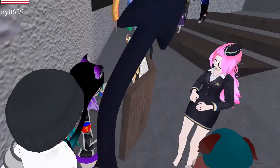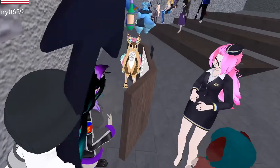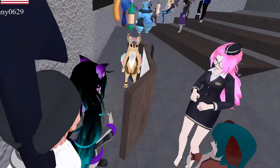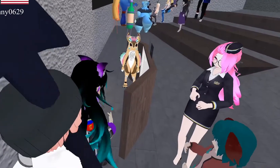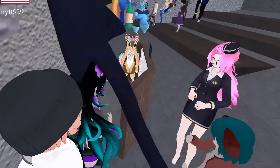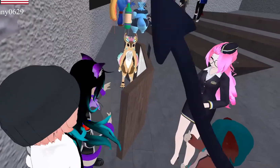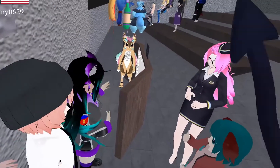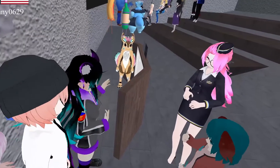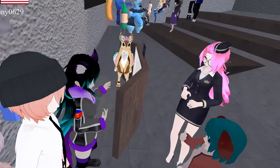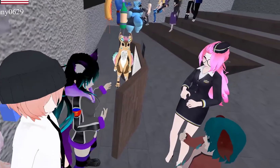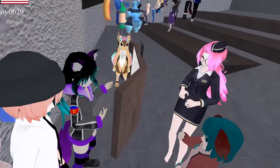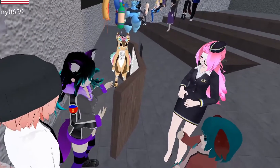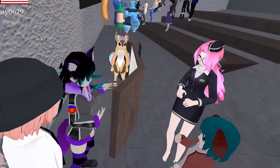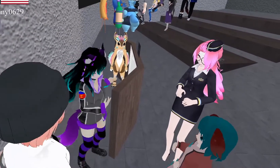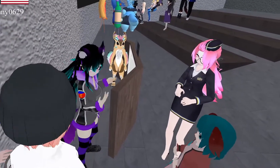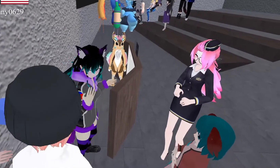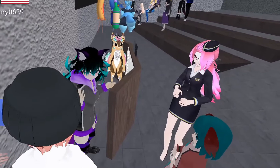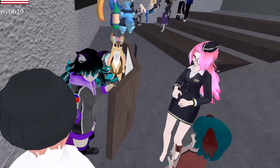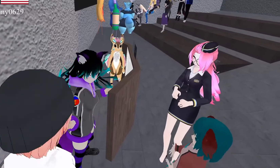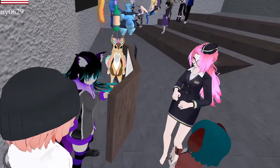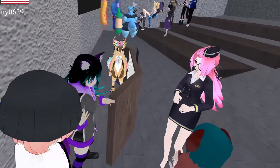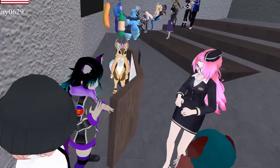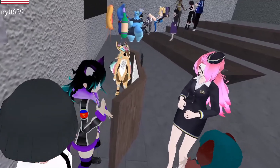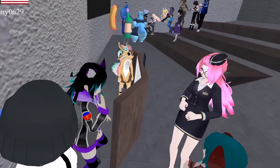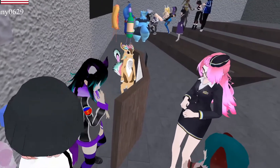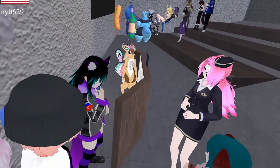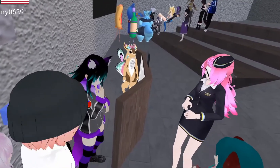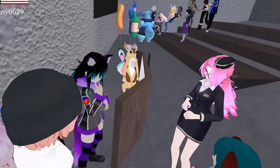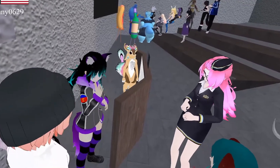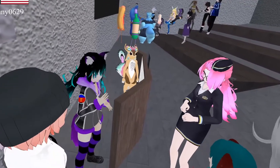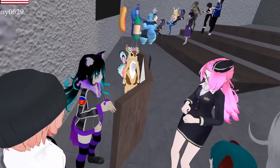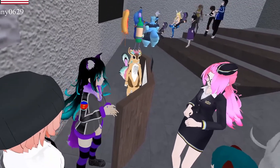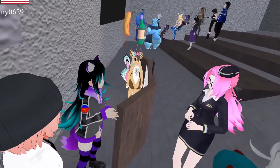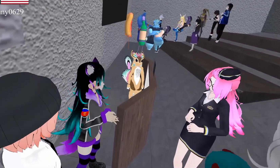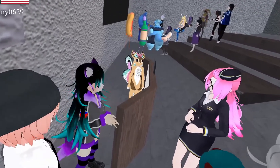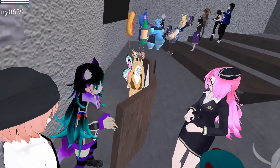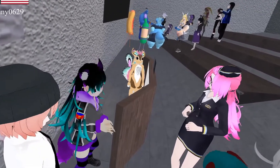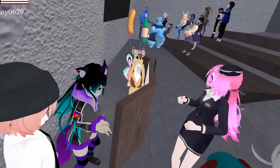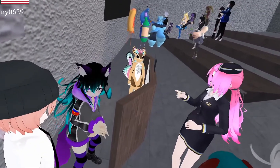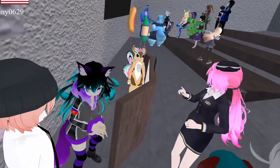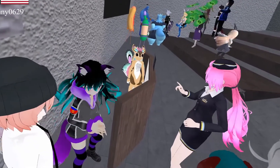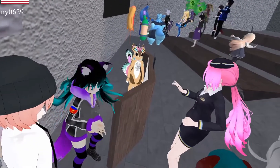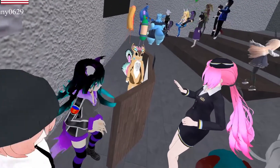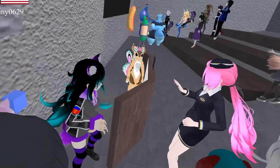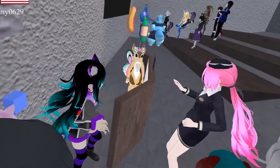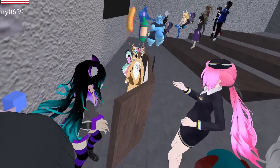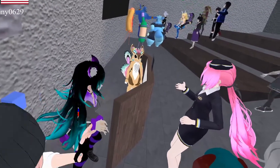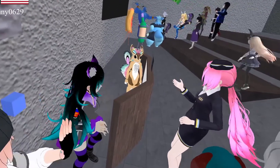I offer the part of like the setup and narration, but the rest of it kind of like does its own thing. Right. So yeah, that's my only thing is like make